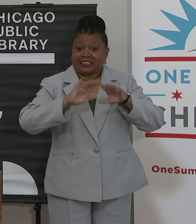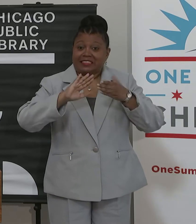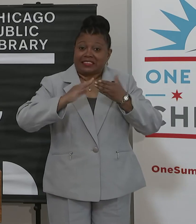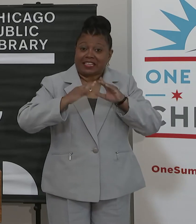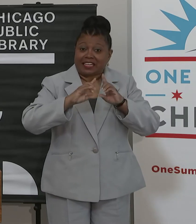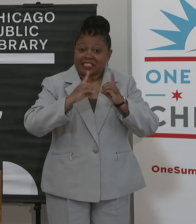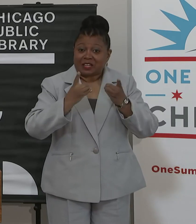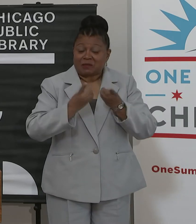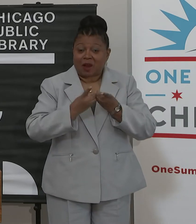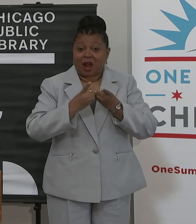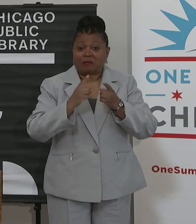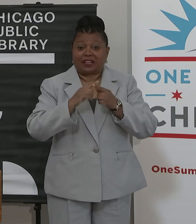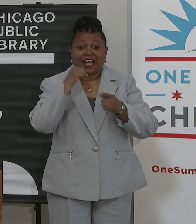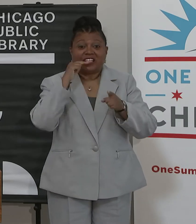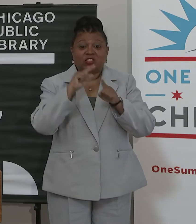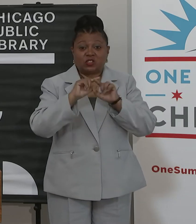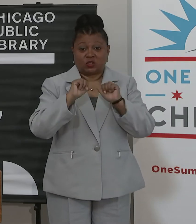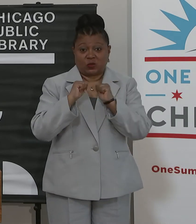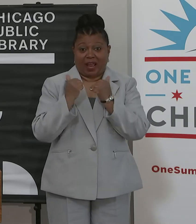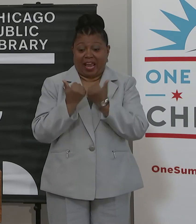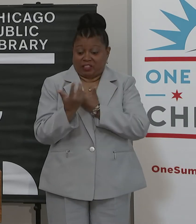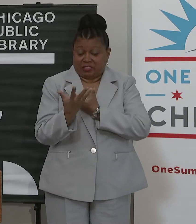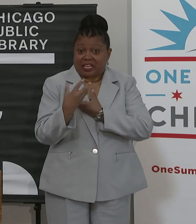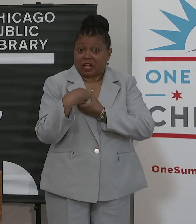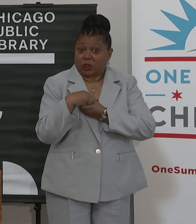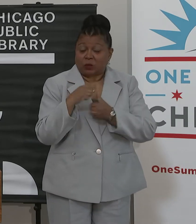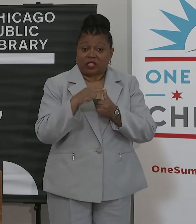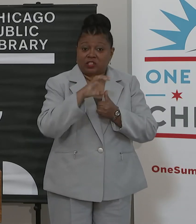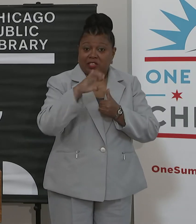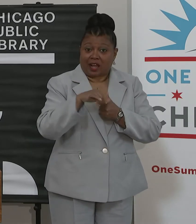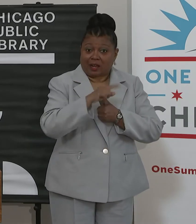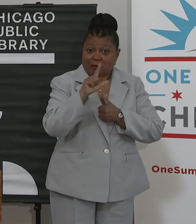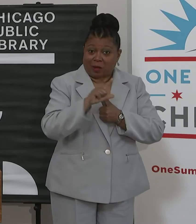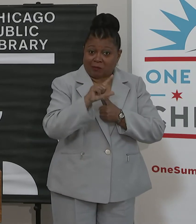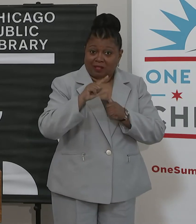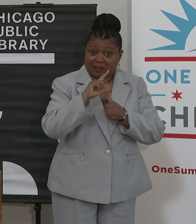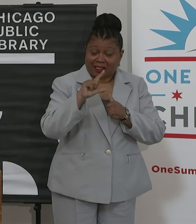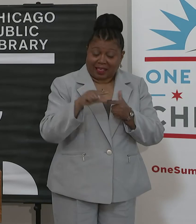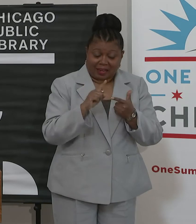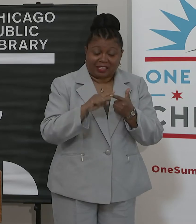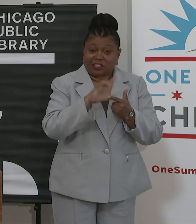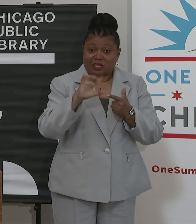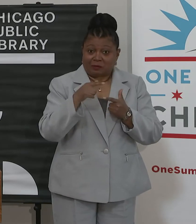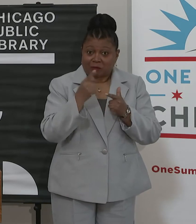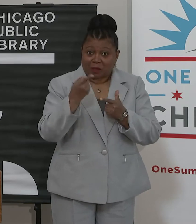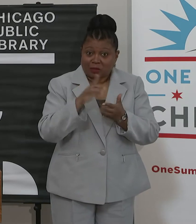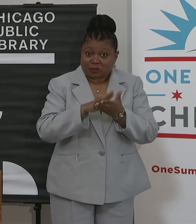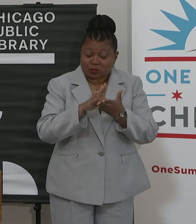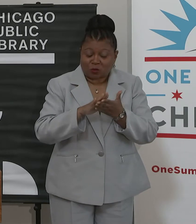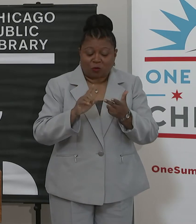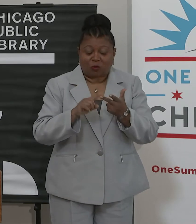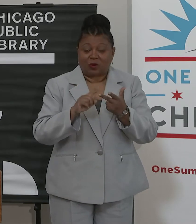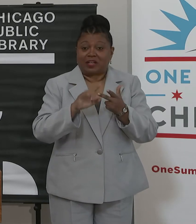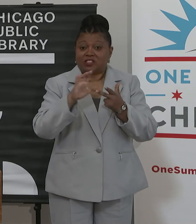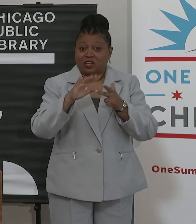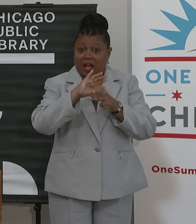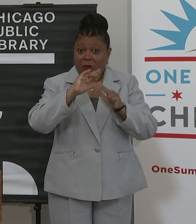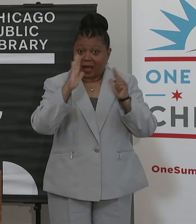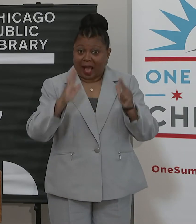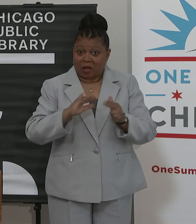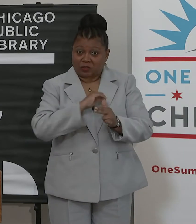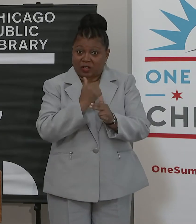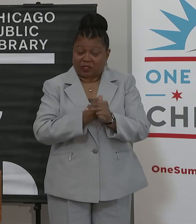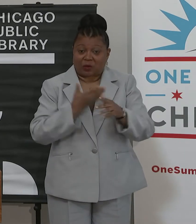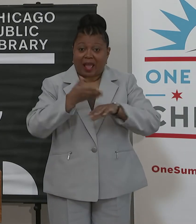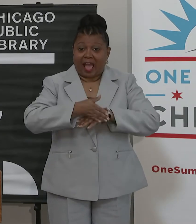and sister agencies, including the Chicago Public Library, Chicago Public Schools, the Chicago Housing Authority, After